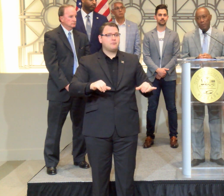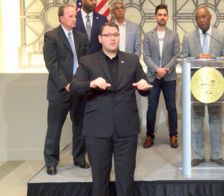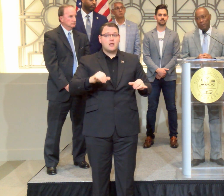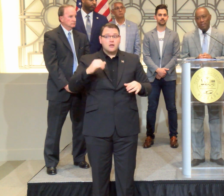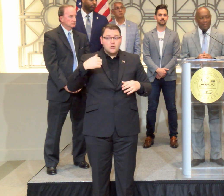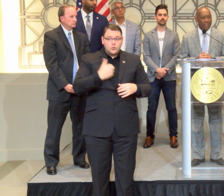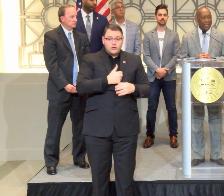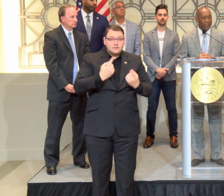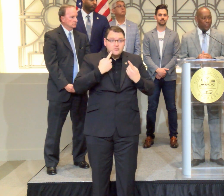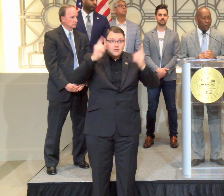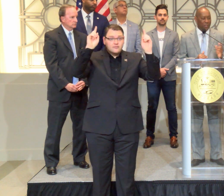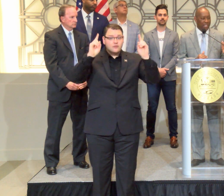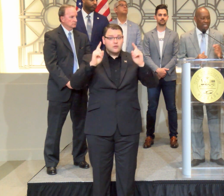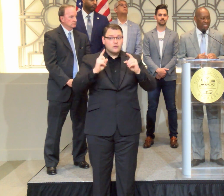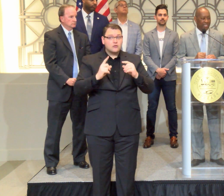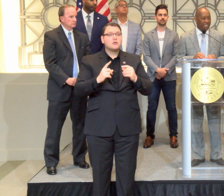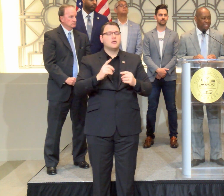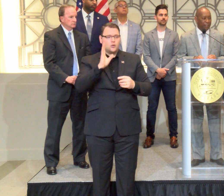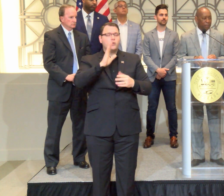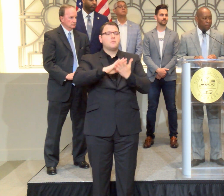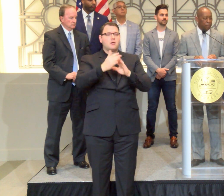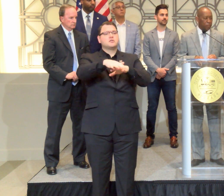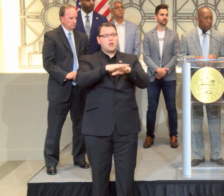we can slow the progression, and that's the goal. Yes, sir.